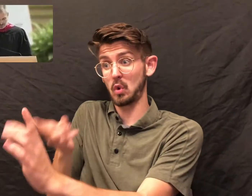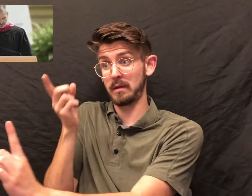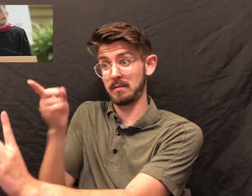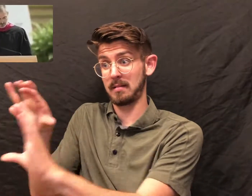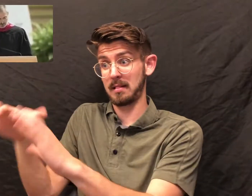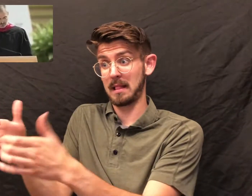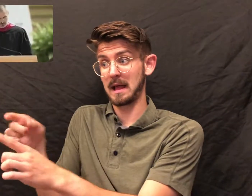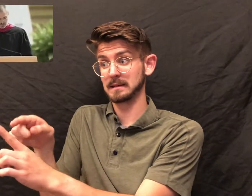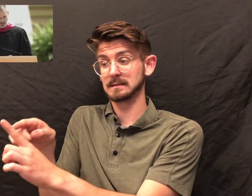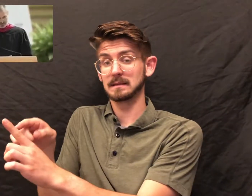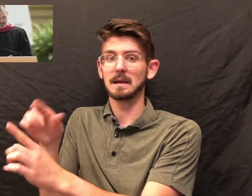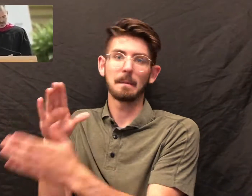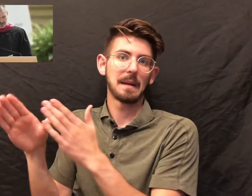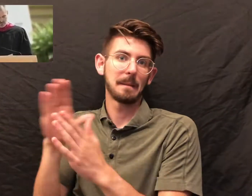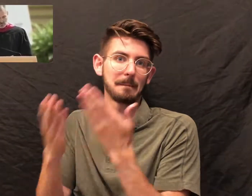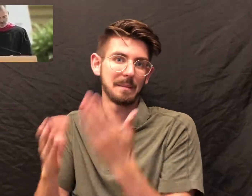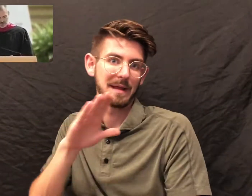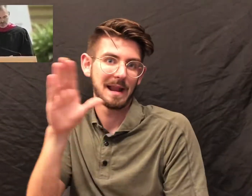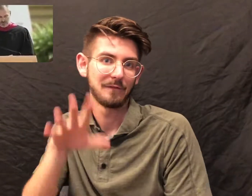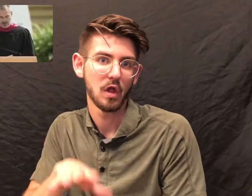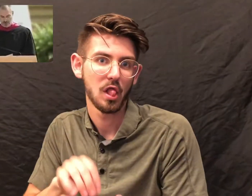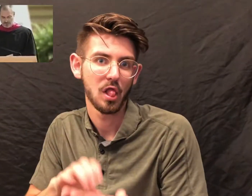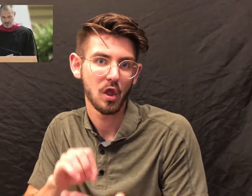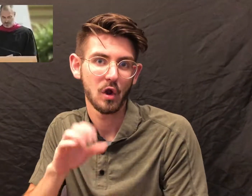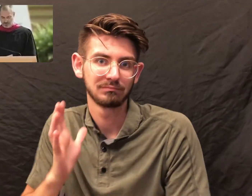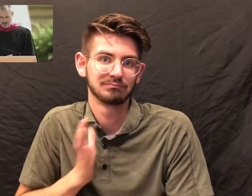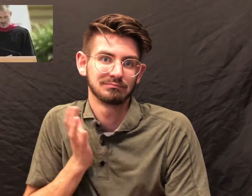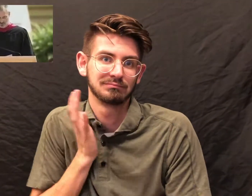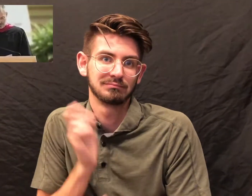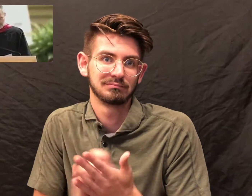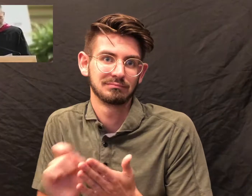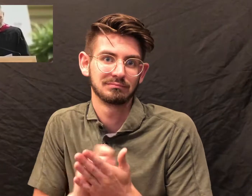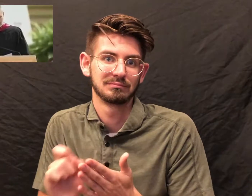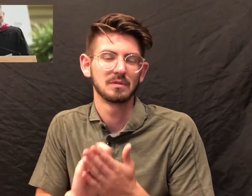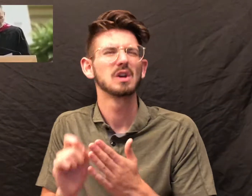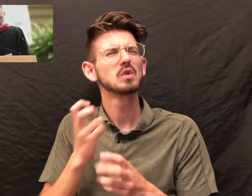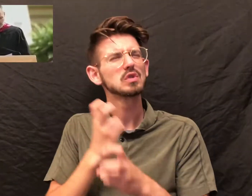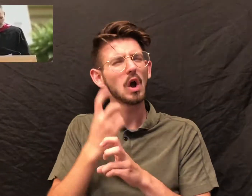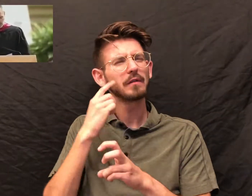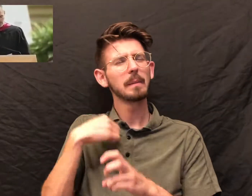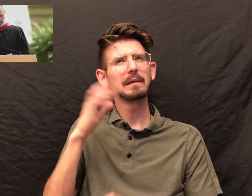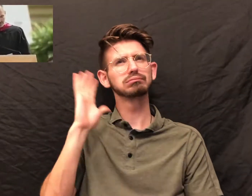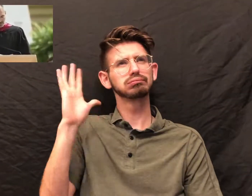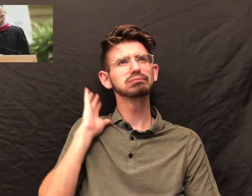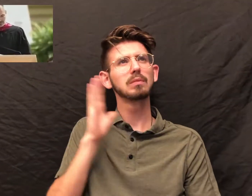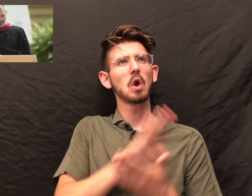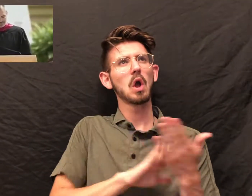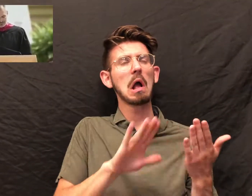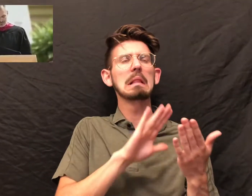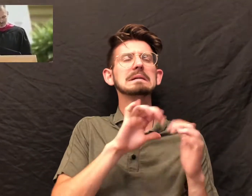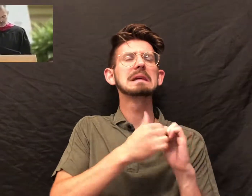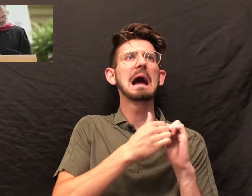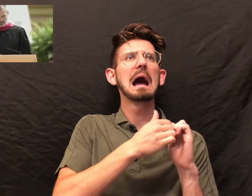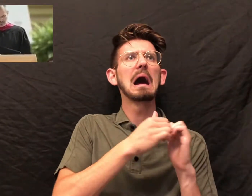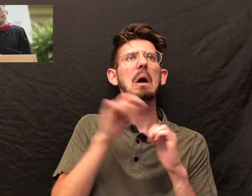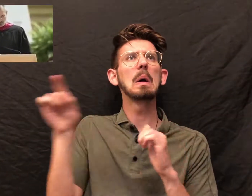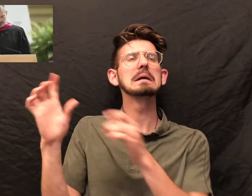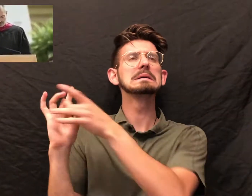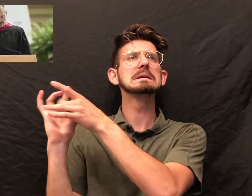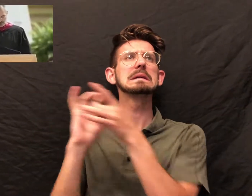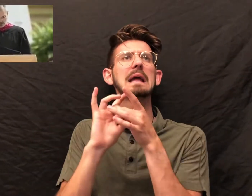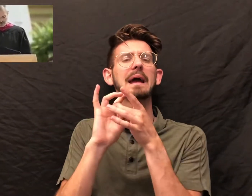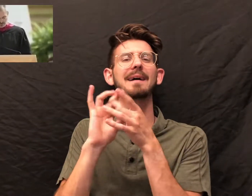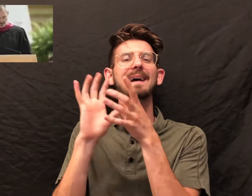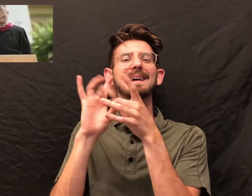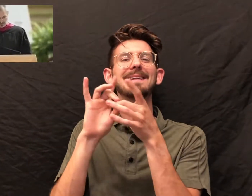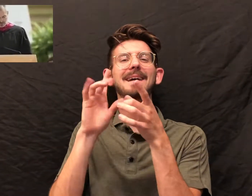do. Of course, it was impossible to connect the dots looking forward when I was in college, but it was very, very clear looking